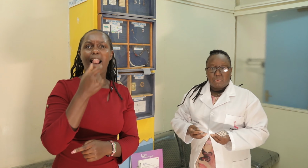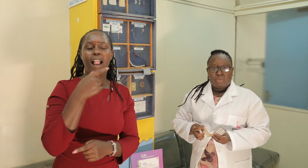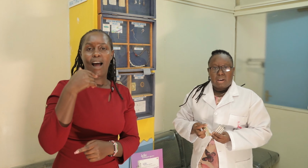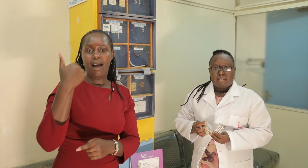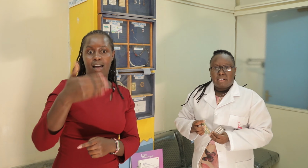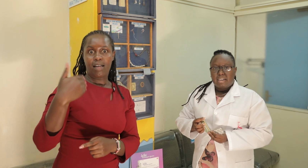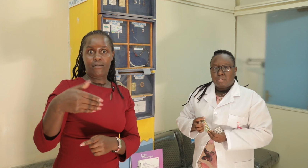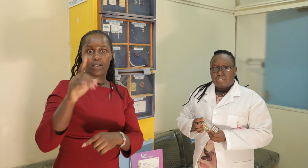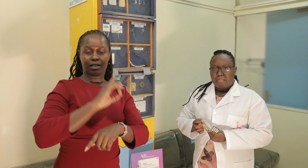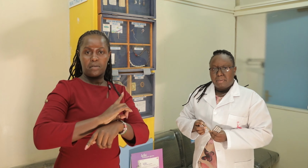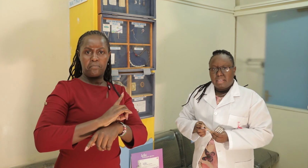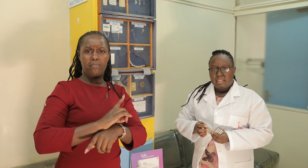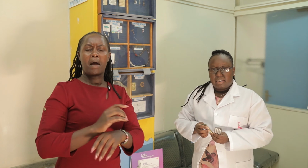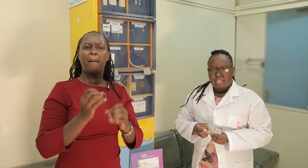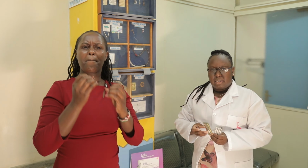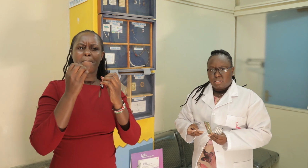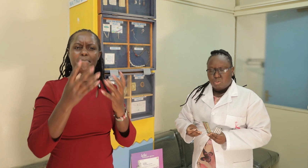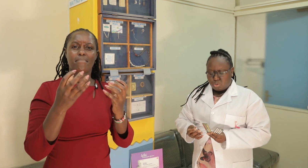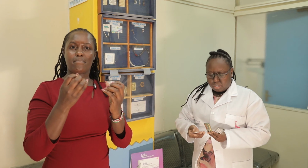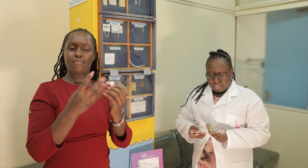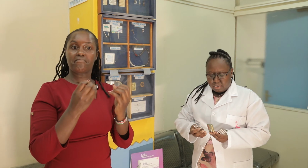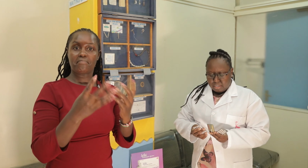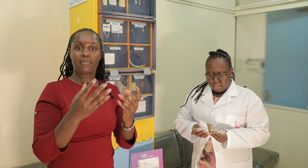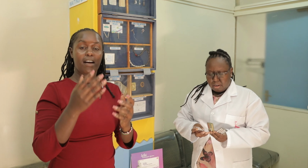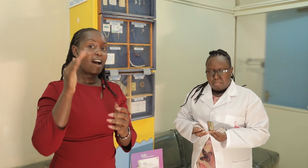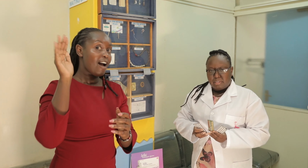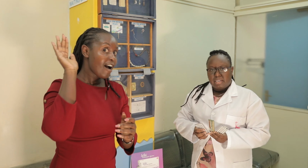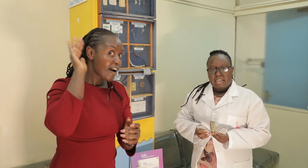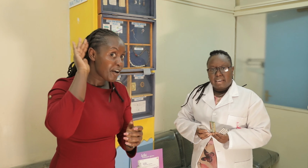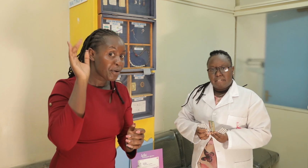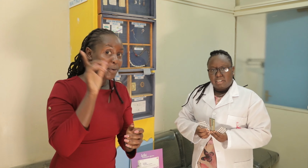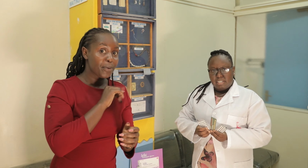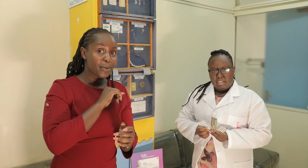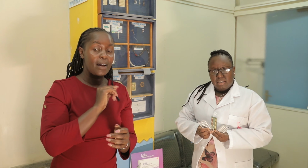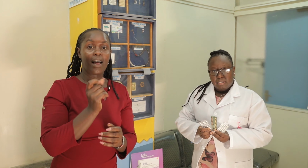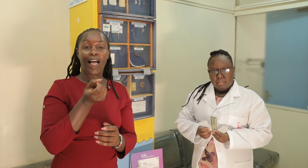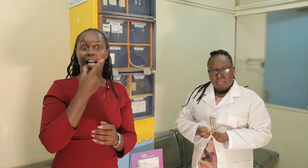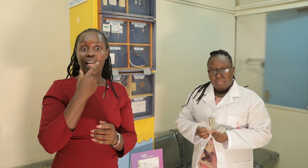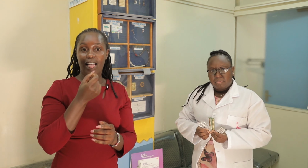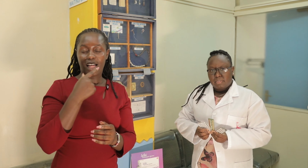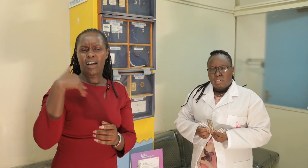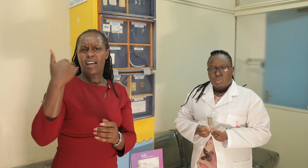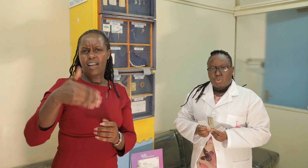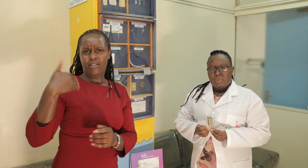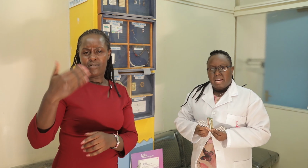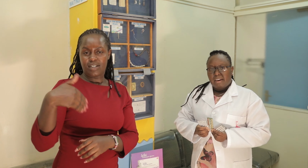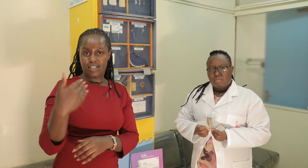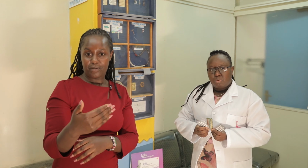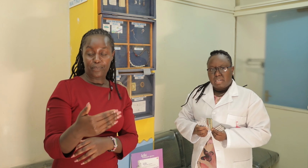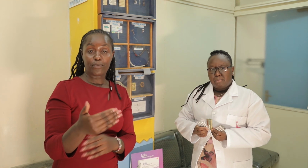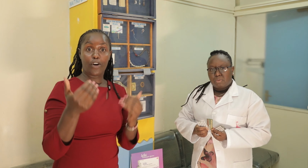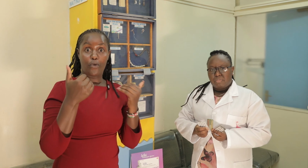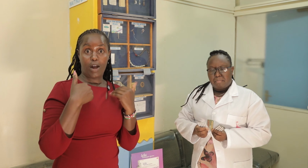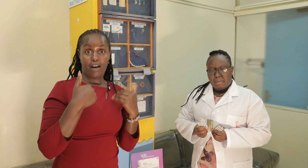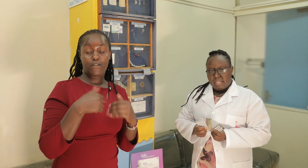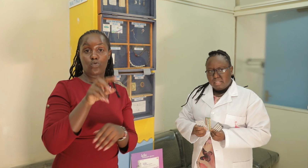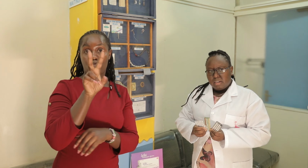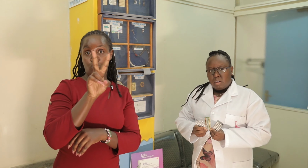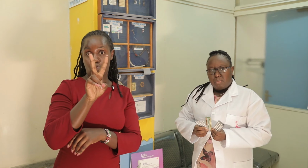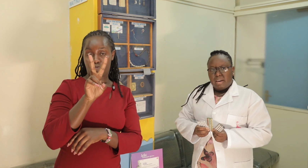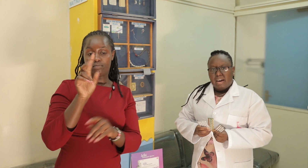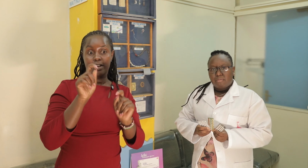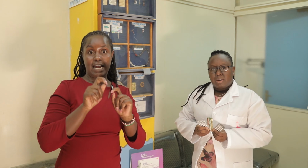Most of you have heard of the pill that is usually taken every day. So we have two types of the